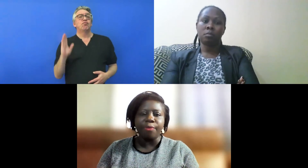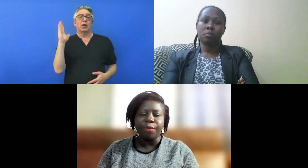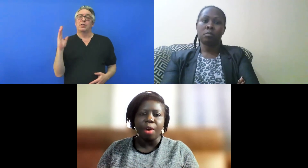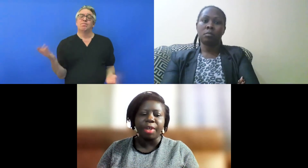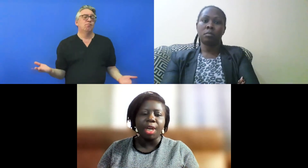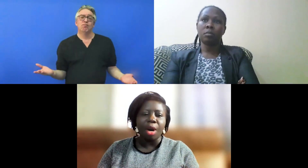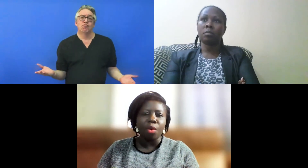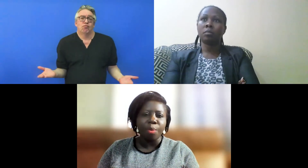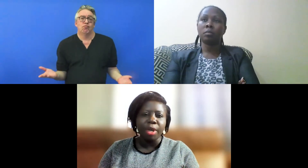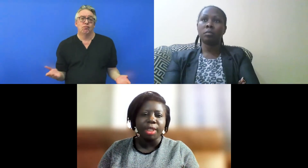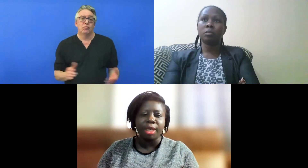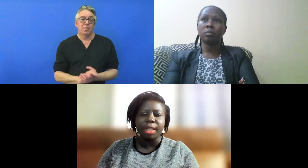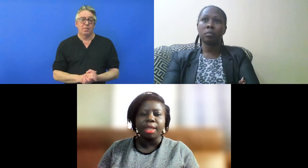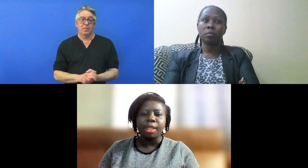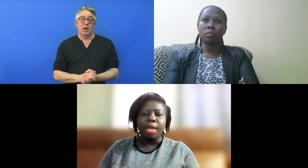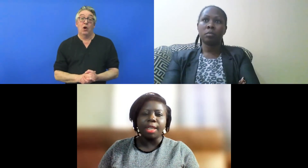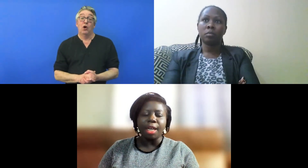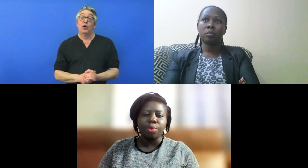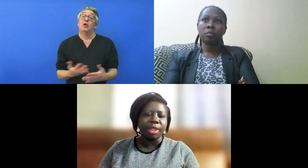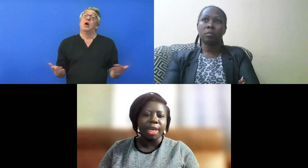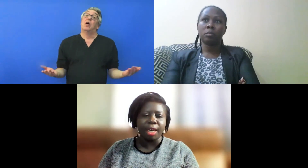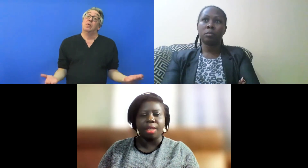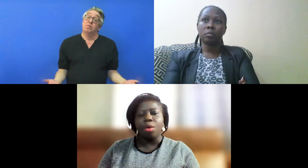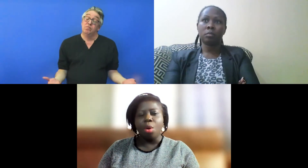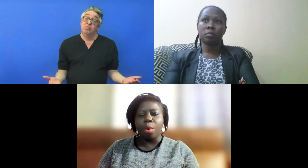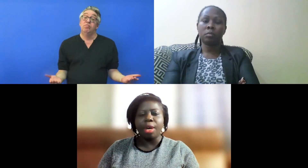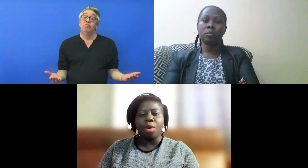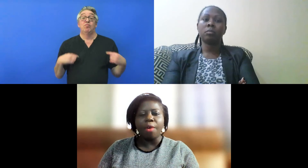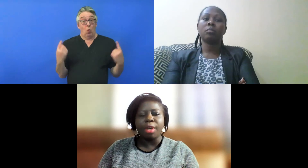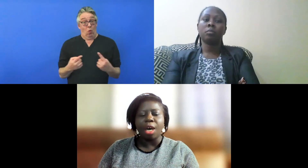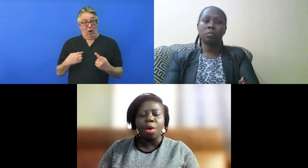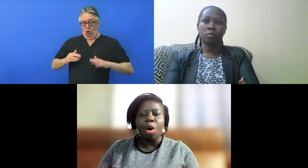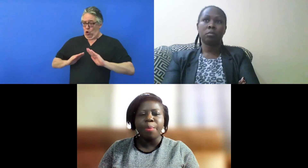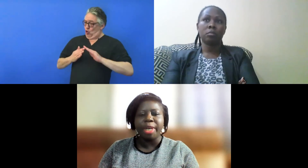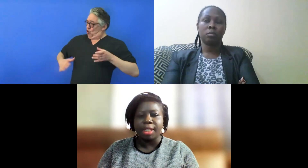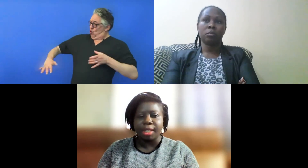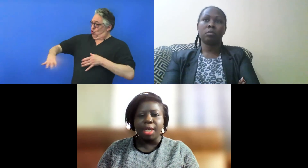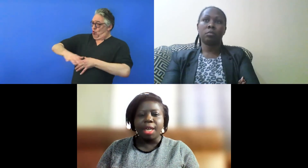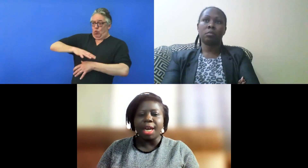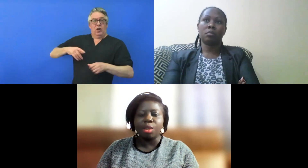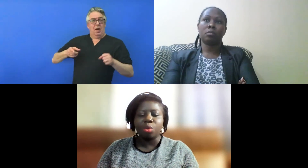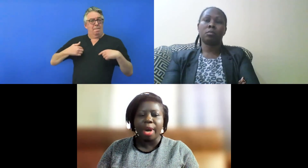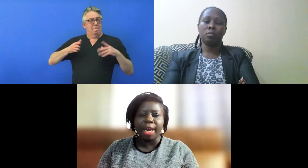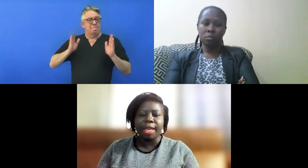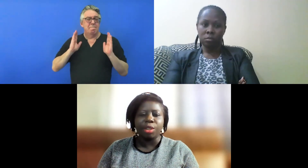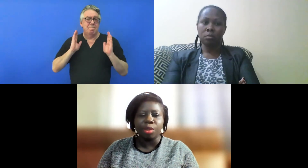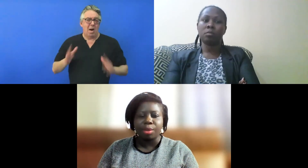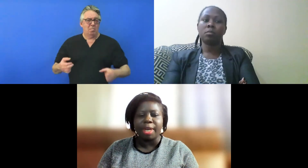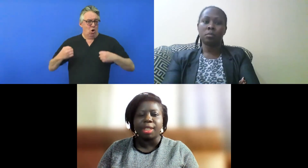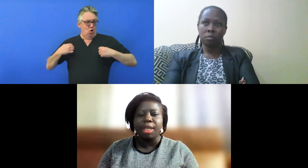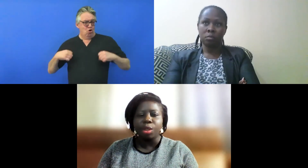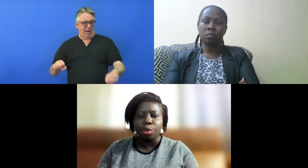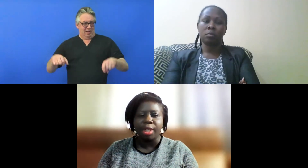be involved in our community that we stay in. When they call for town hall meetings, that is where